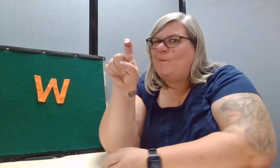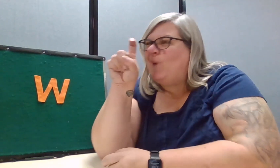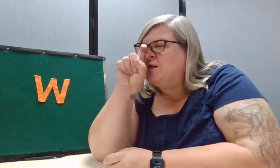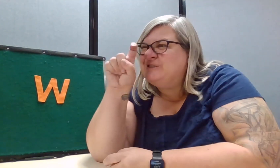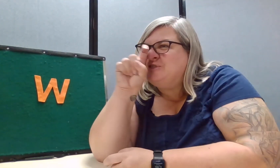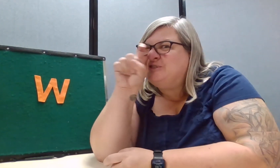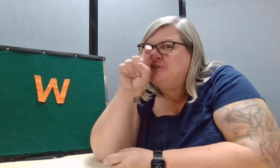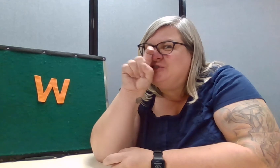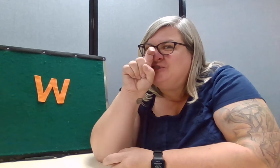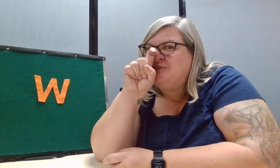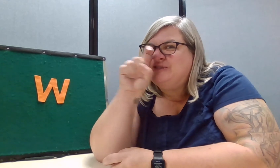Witch.